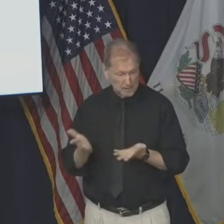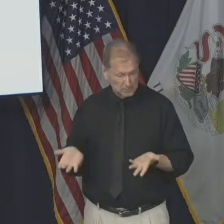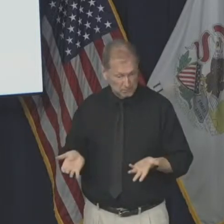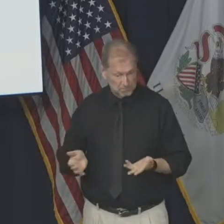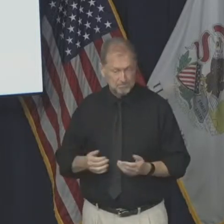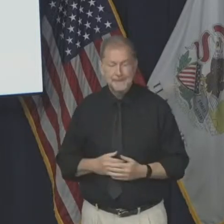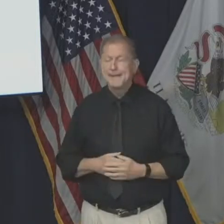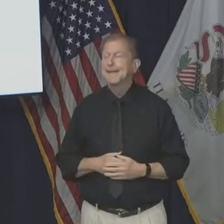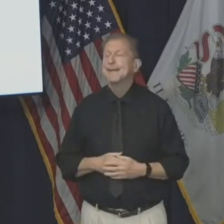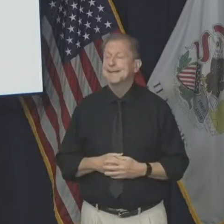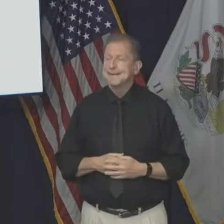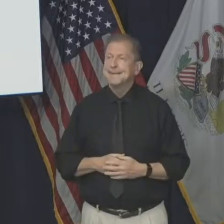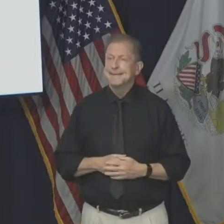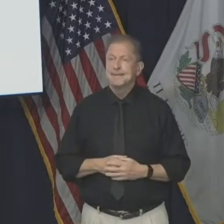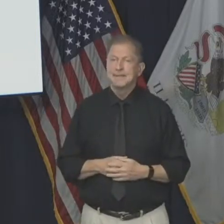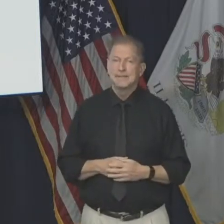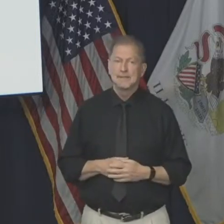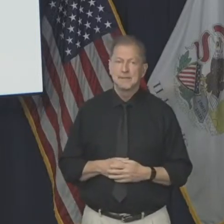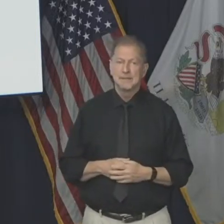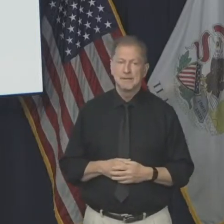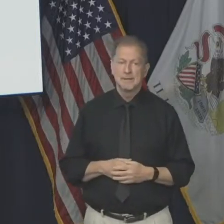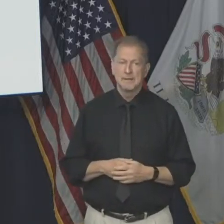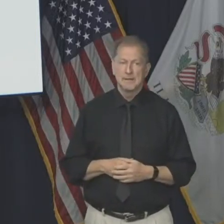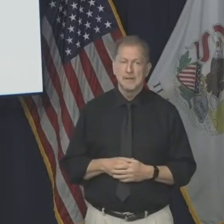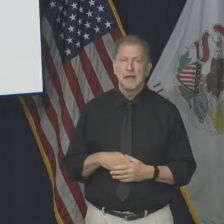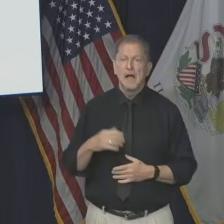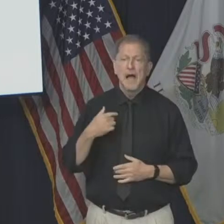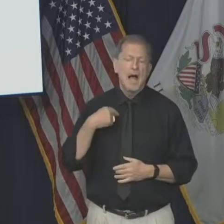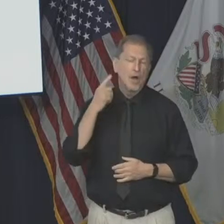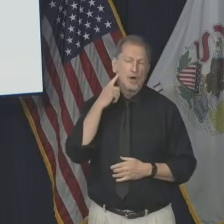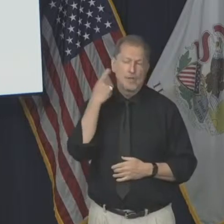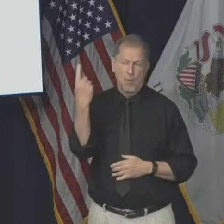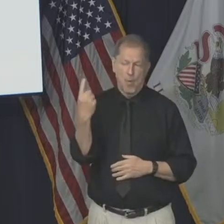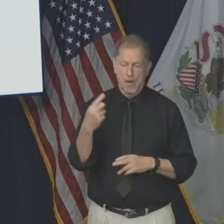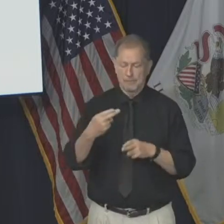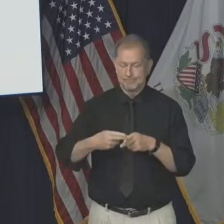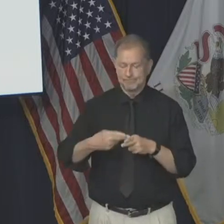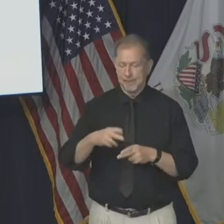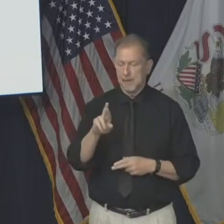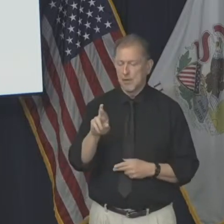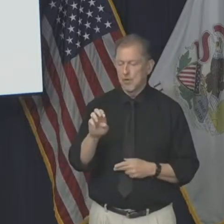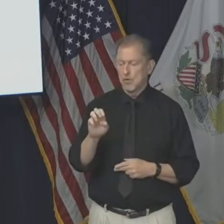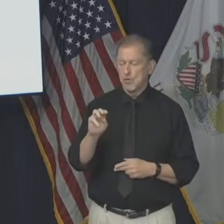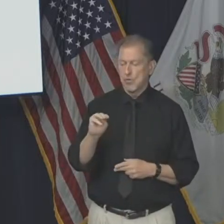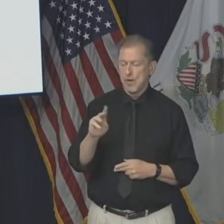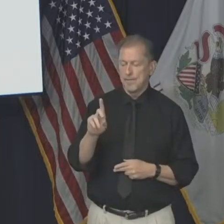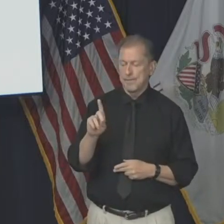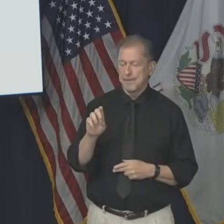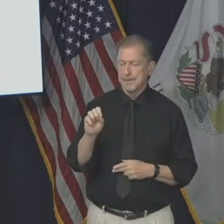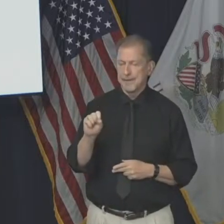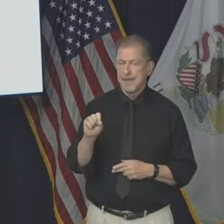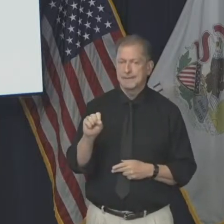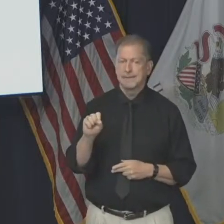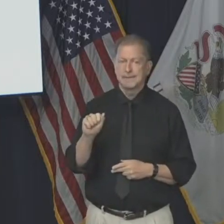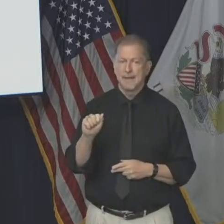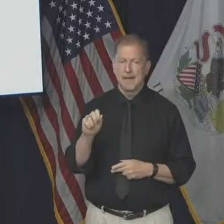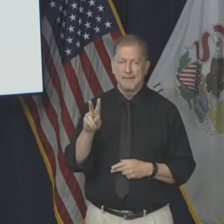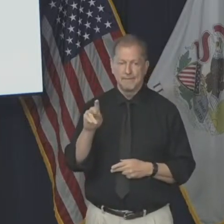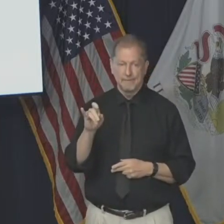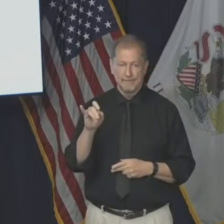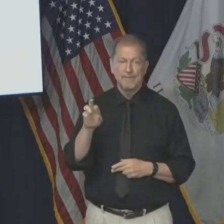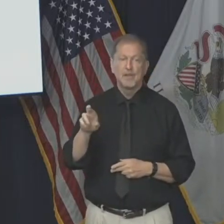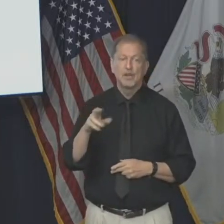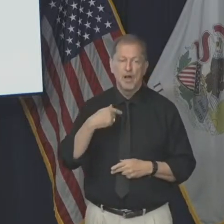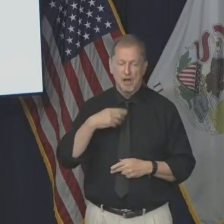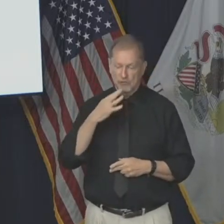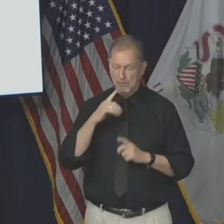It's unclear to me the level of usage of remdesivir, which I've been talking about since the very beginning, but I know that that